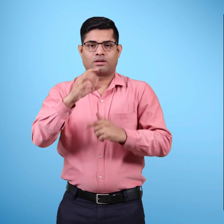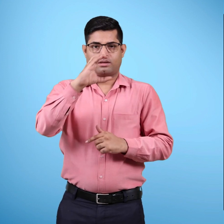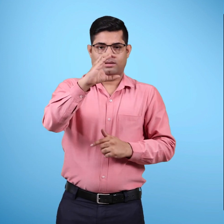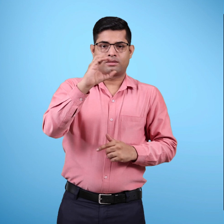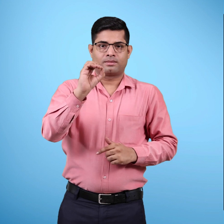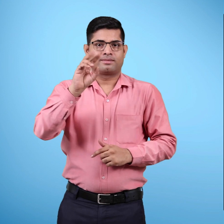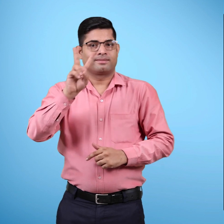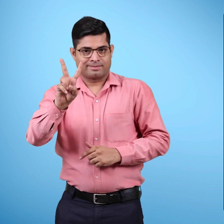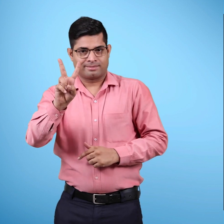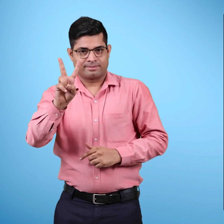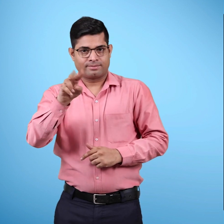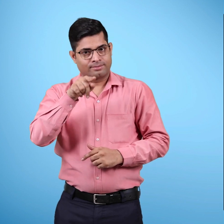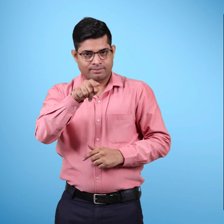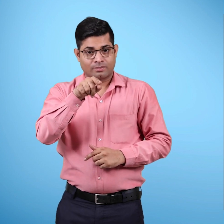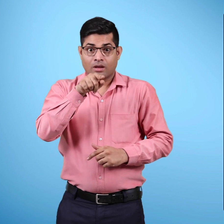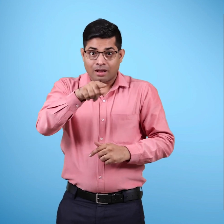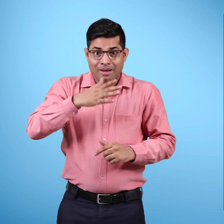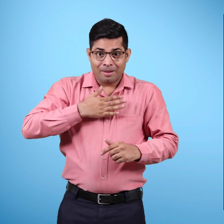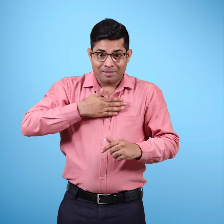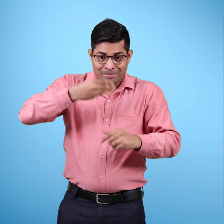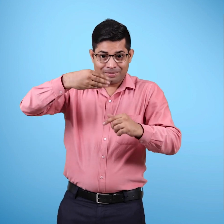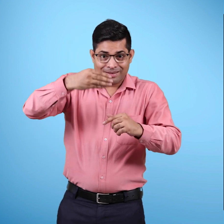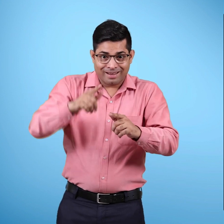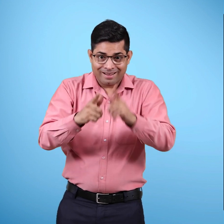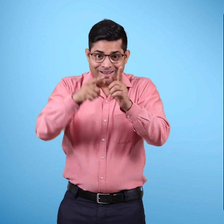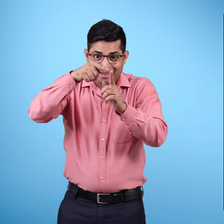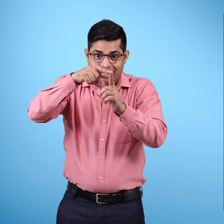This process is called photosynthesis.